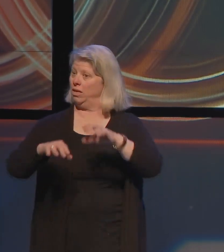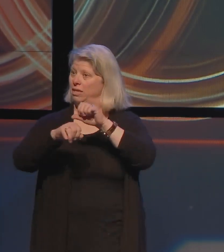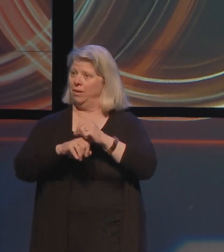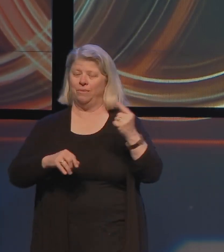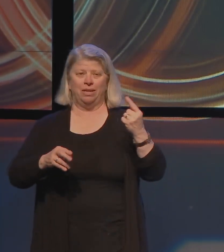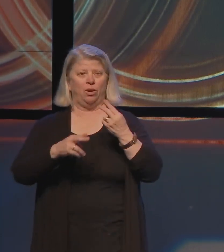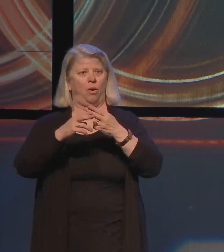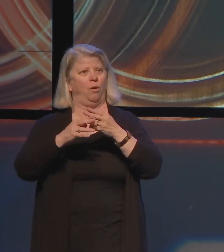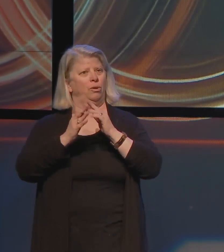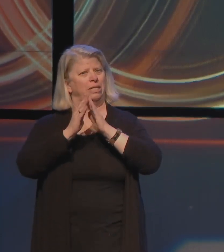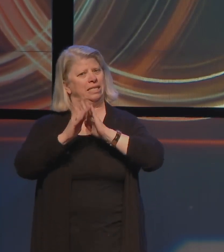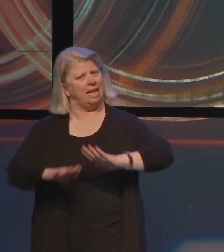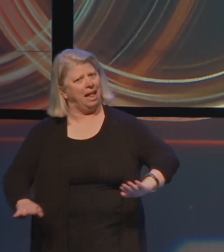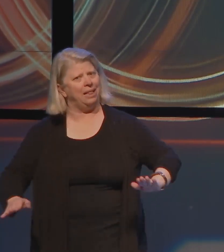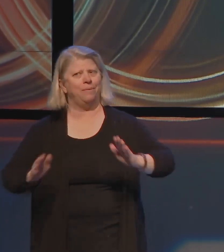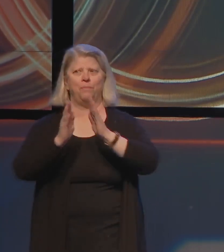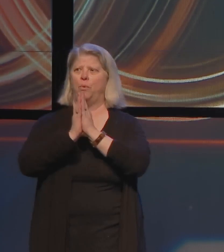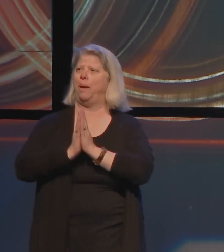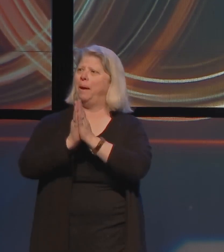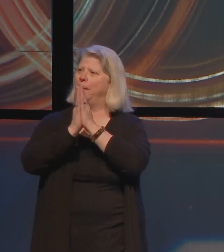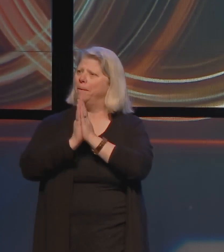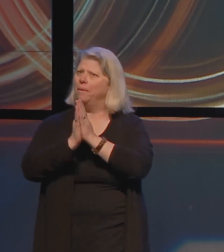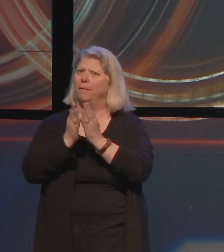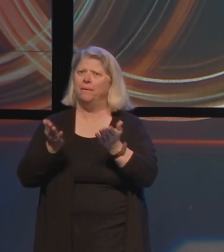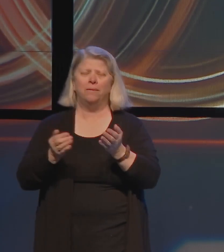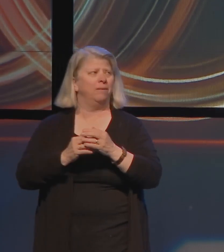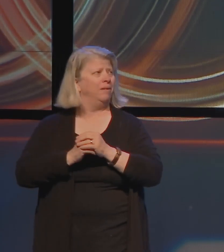thing called silent prayers.